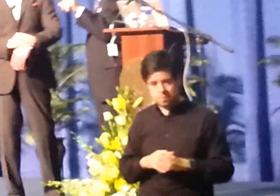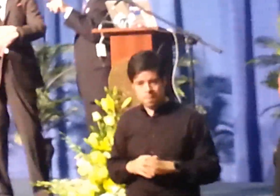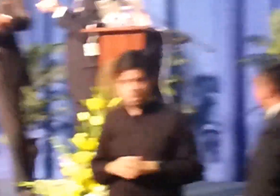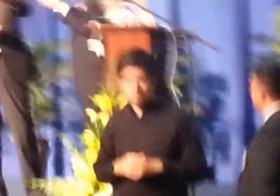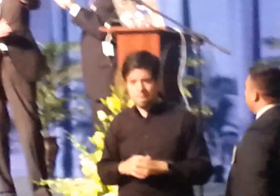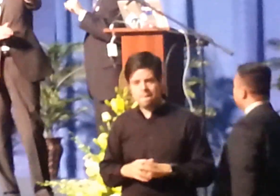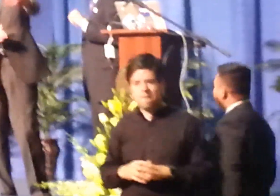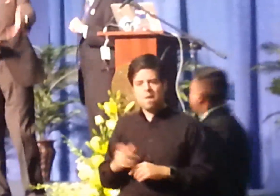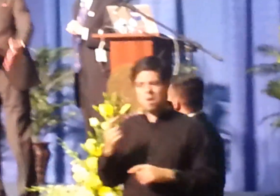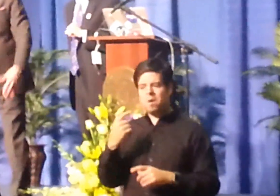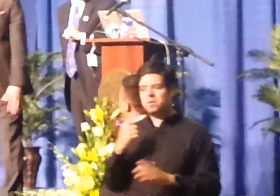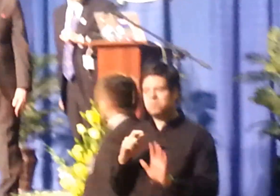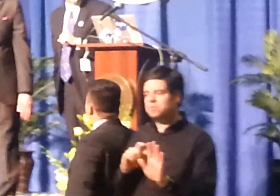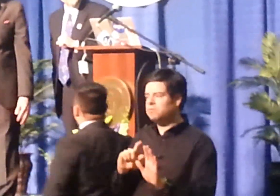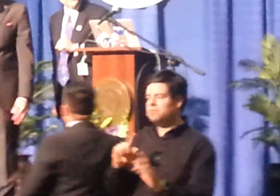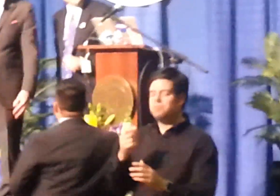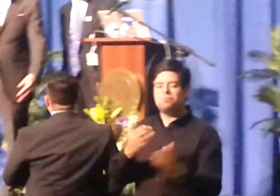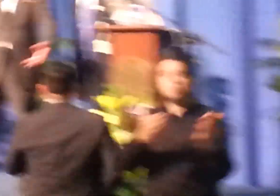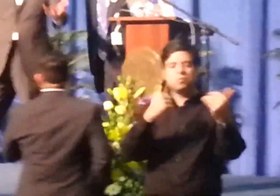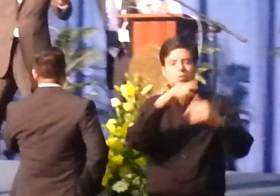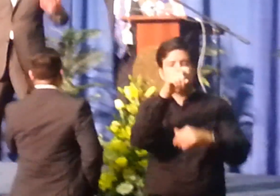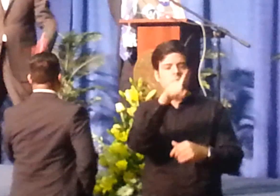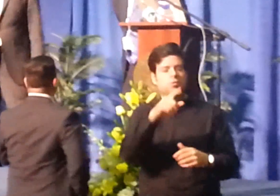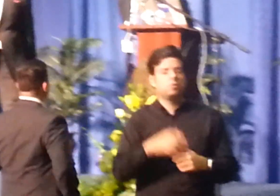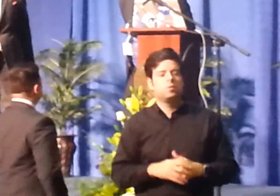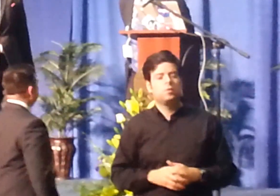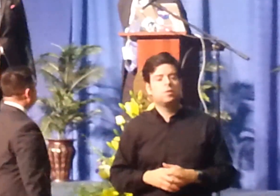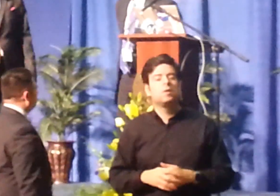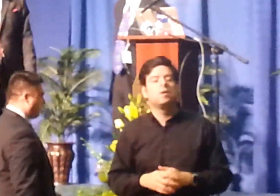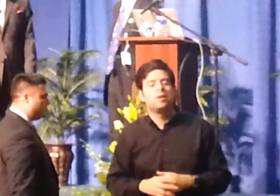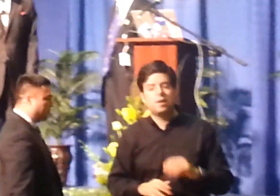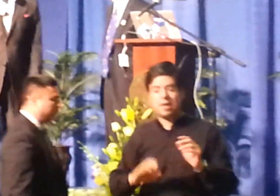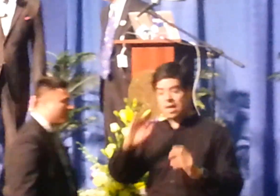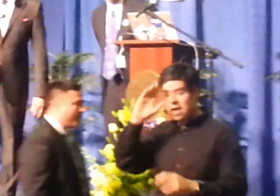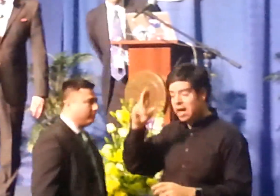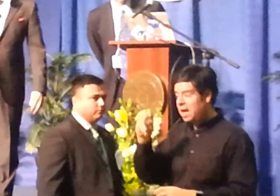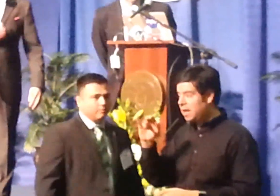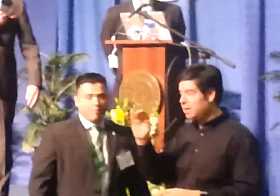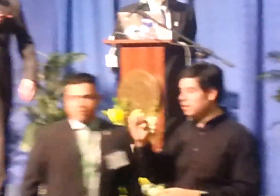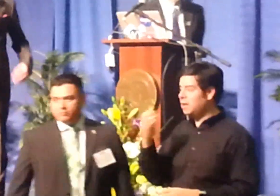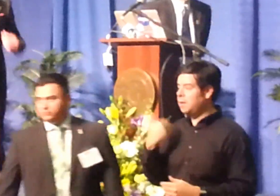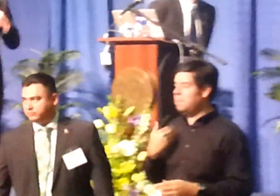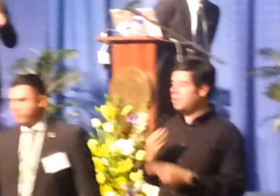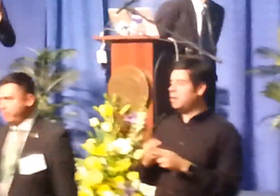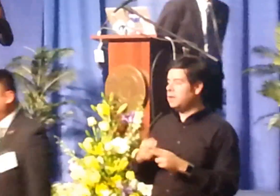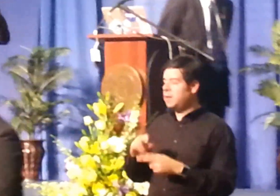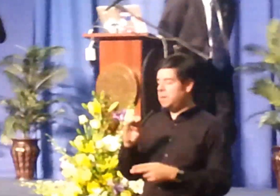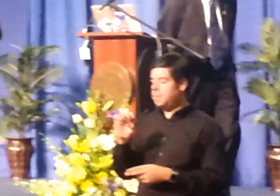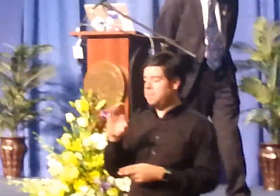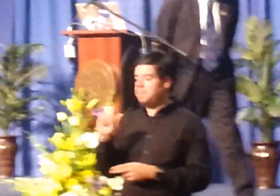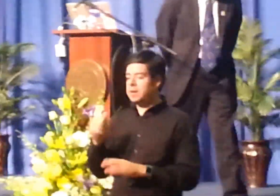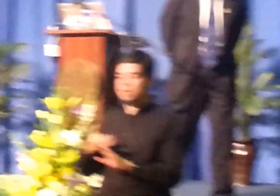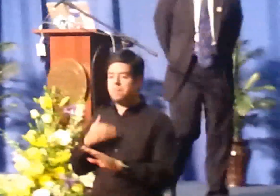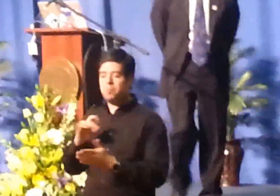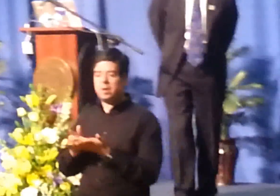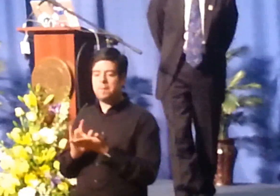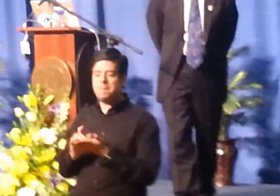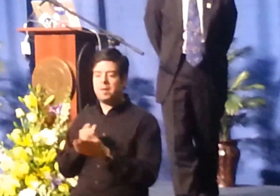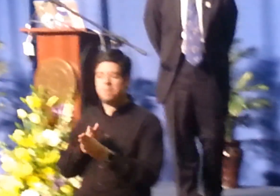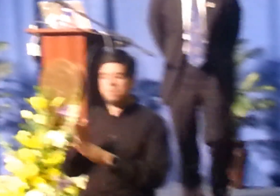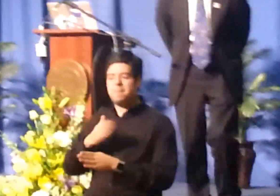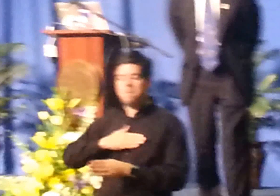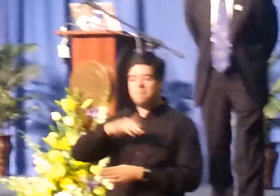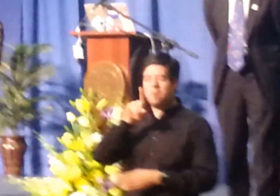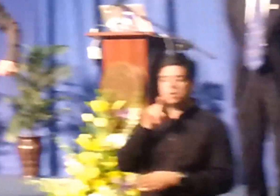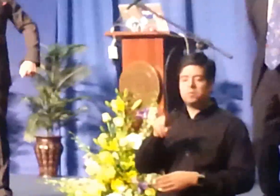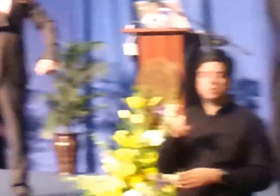Well, let's just give me the next question. We'll take a meeting. Hi, Mr. Nye. My name is Becca. I'm a pre-med major. And my